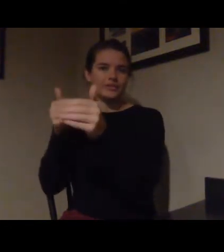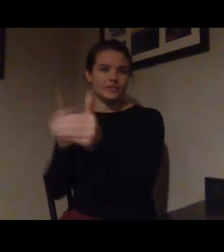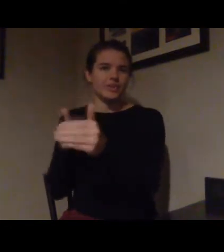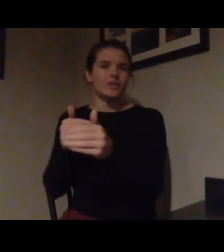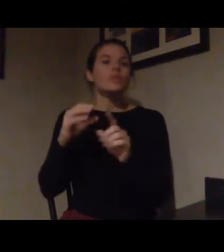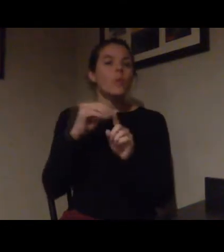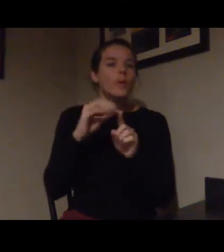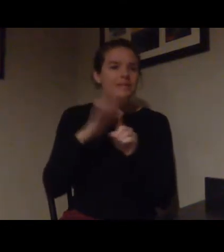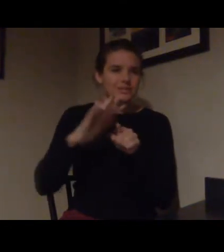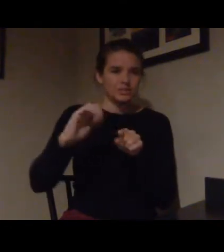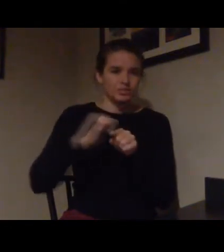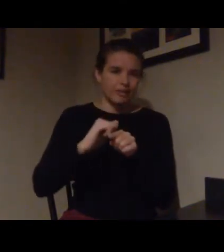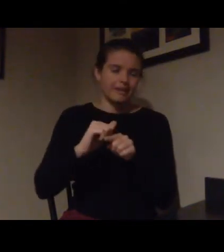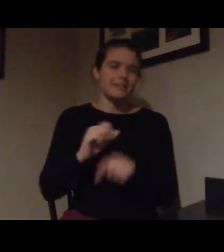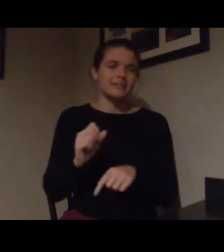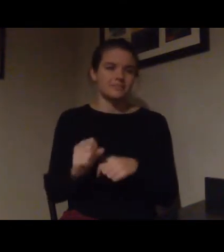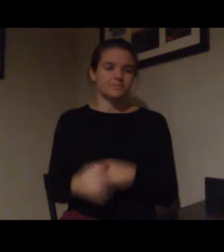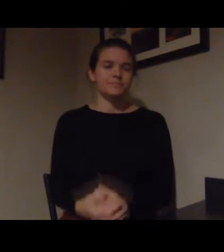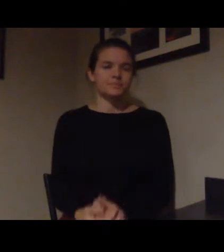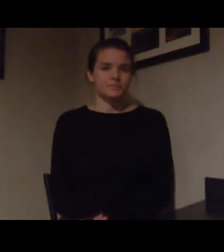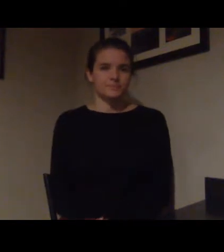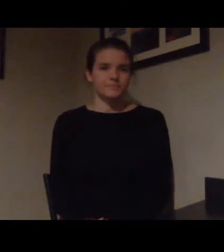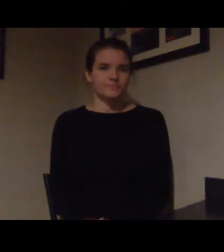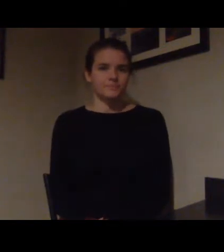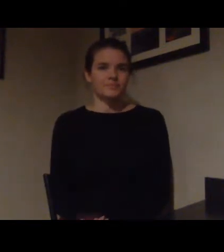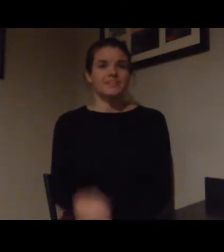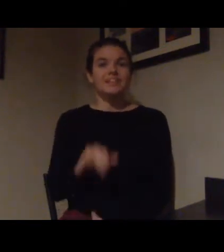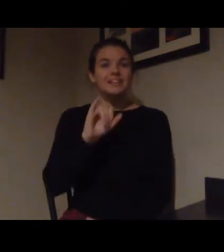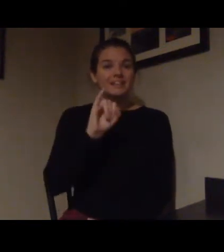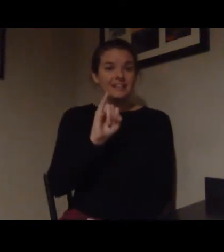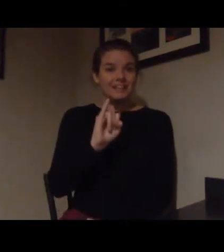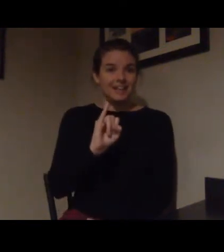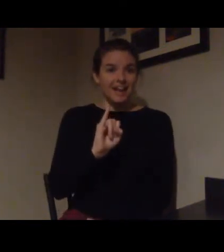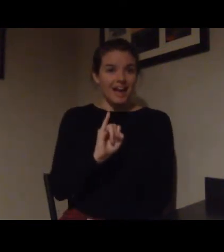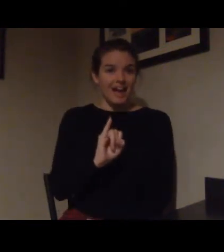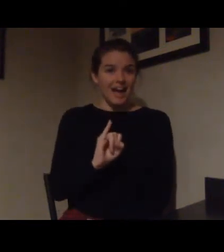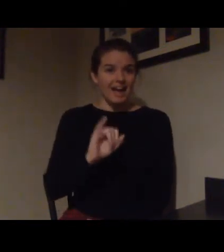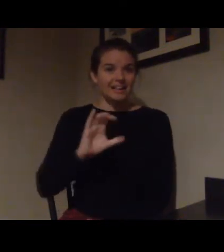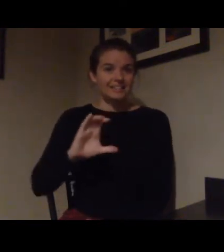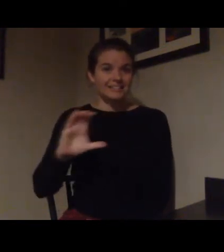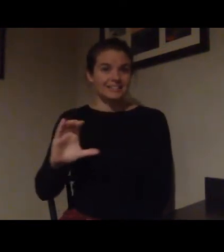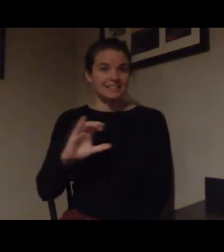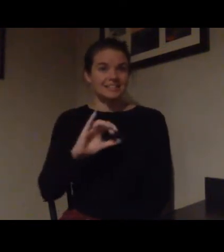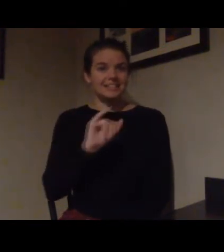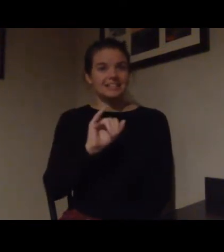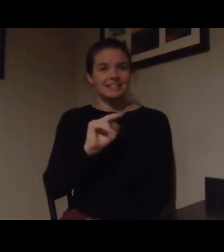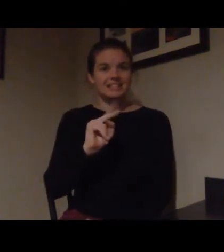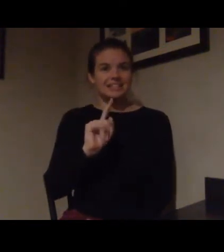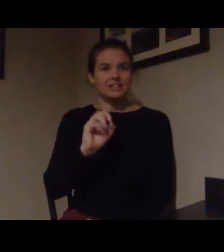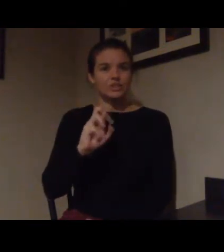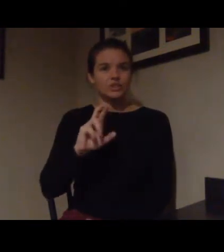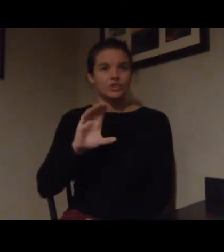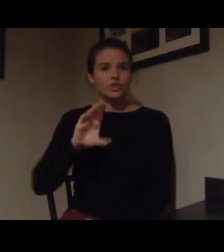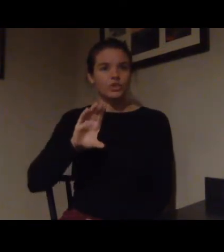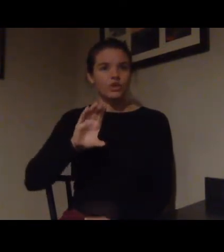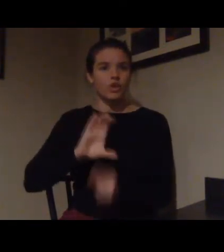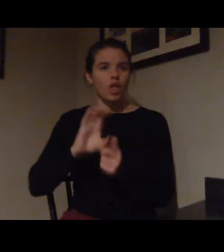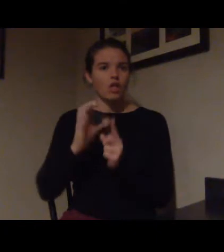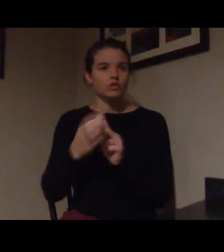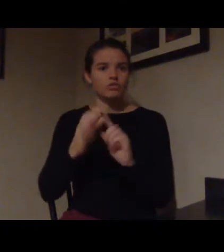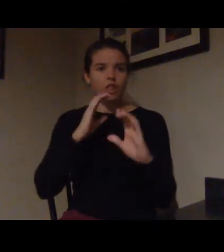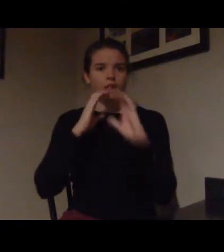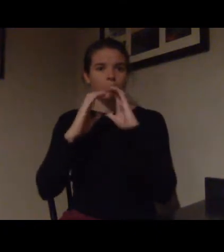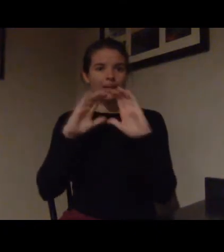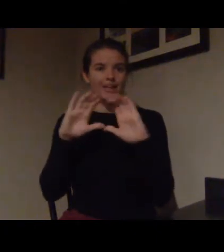training. Right. The ICC, the Intercultural Communications class, is usually